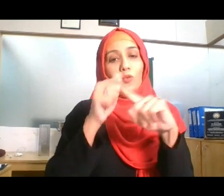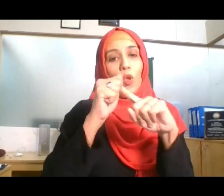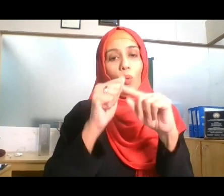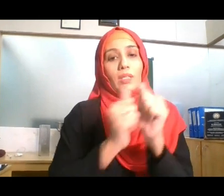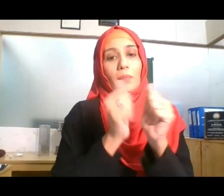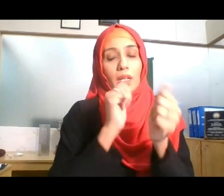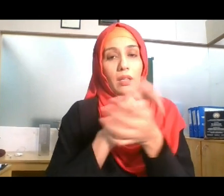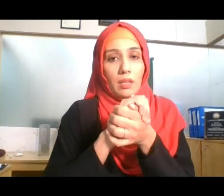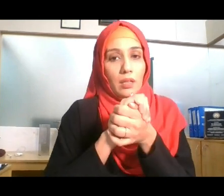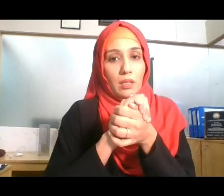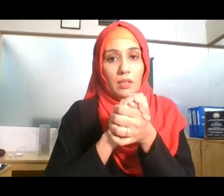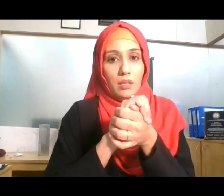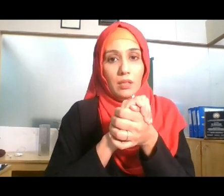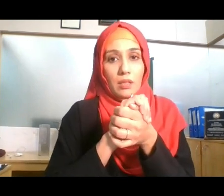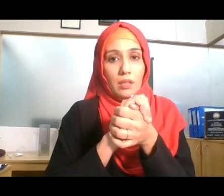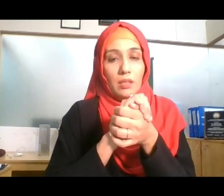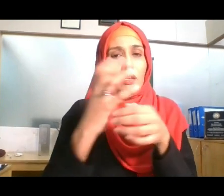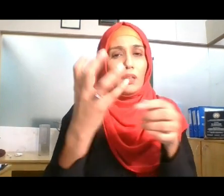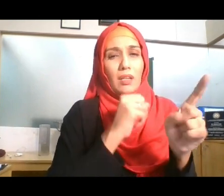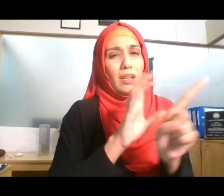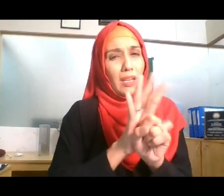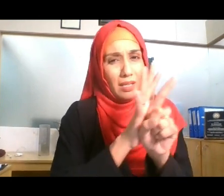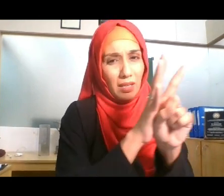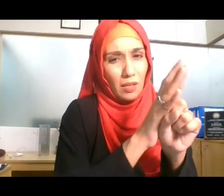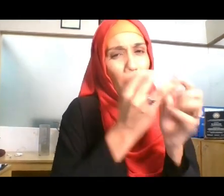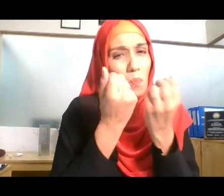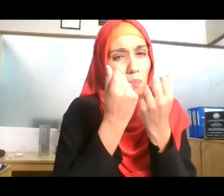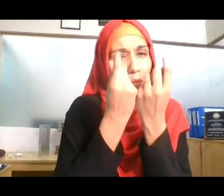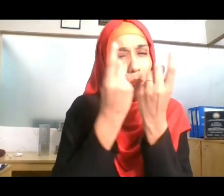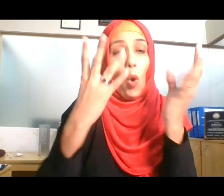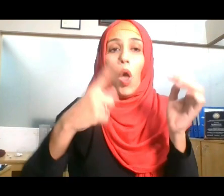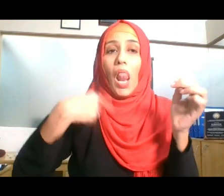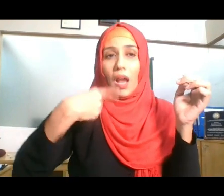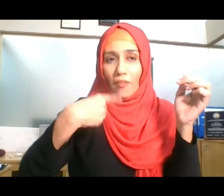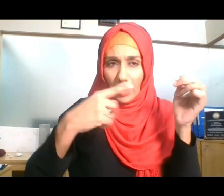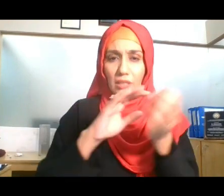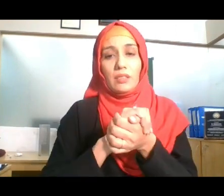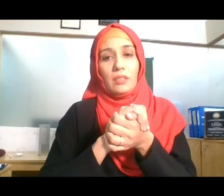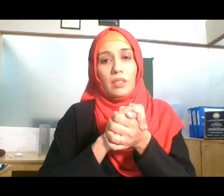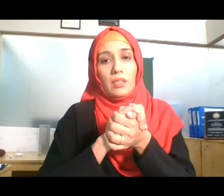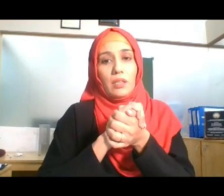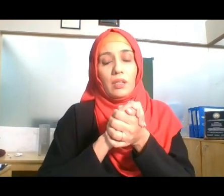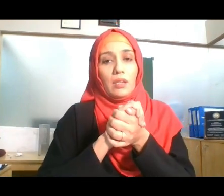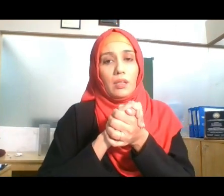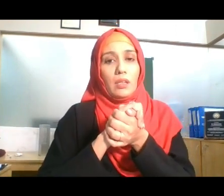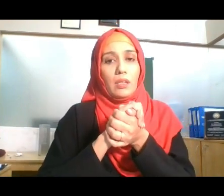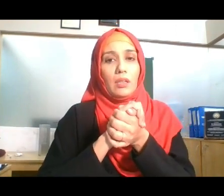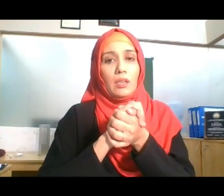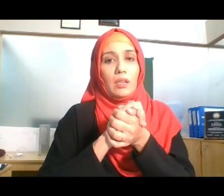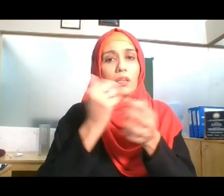we have had screen readers in a number of languages, and they are, if you count, over 50.